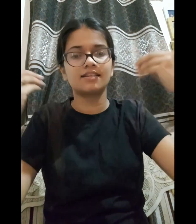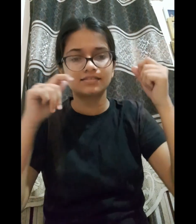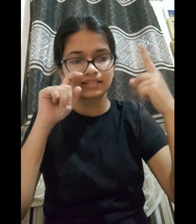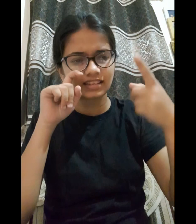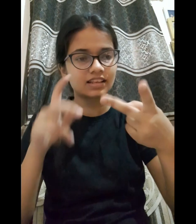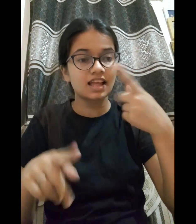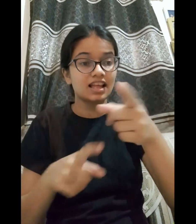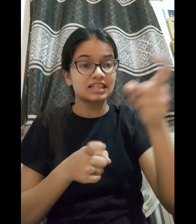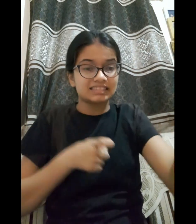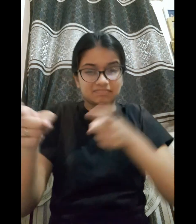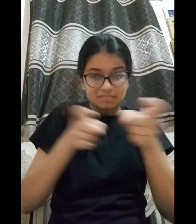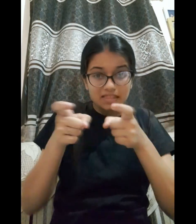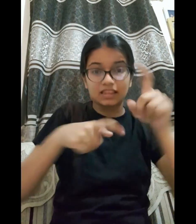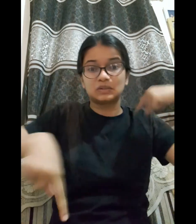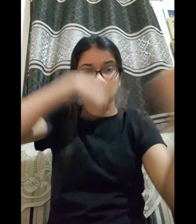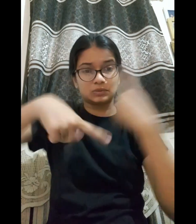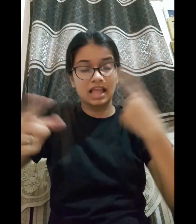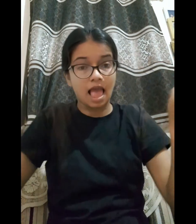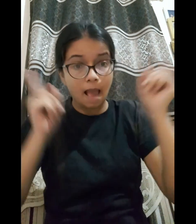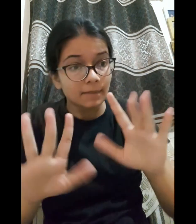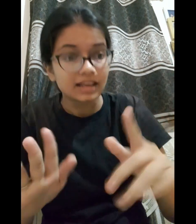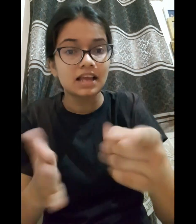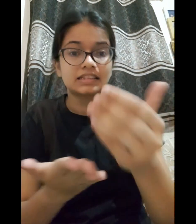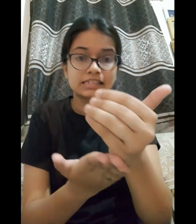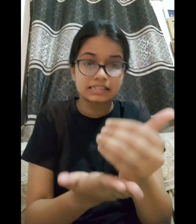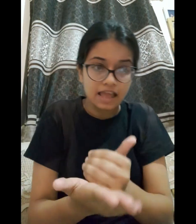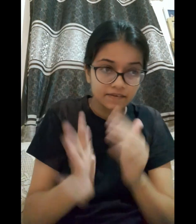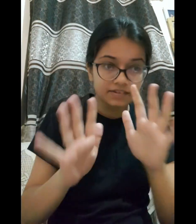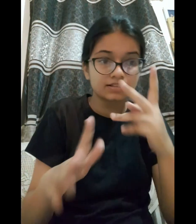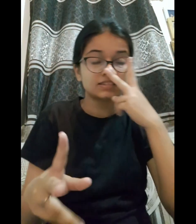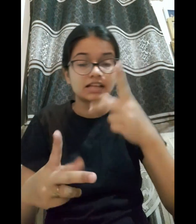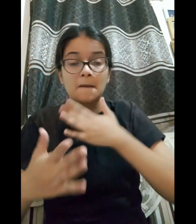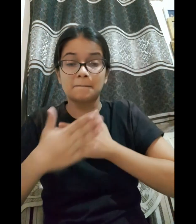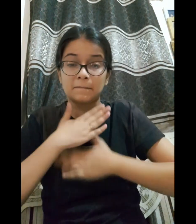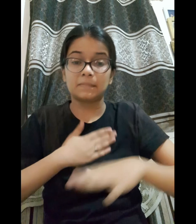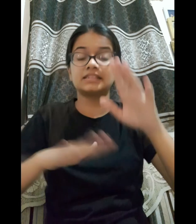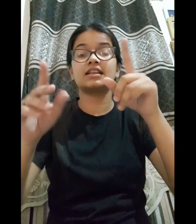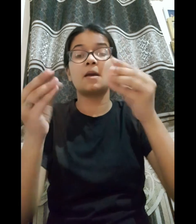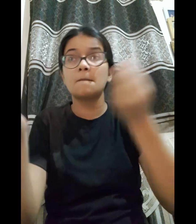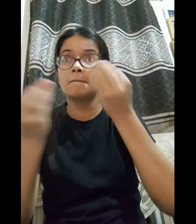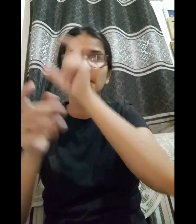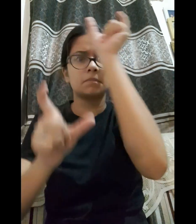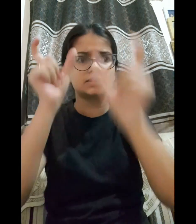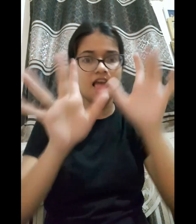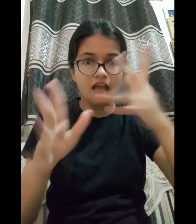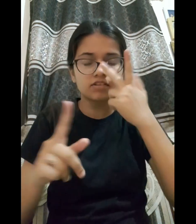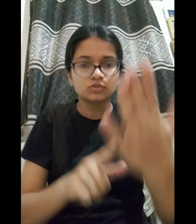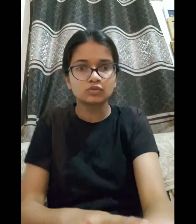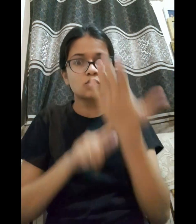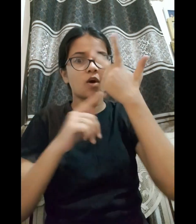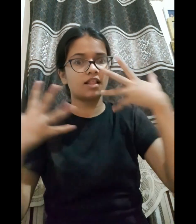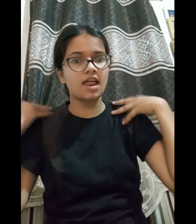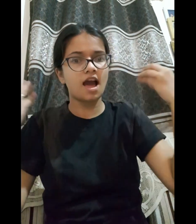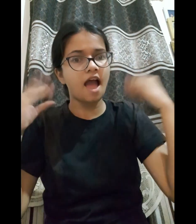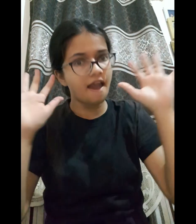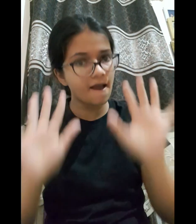storm from happening, managed the worsening of the disease, and most patients have a good outcome. Where is the mistake that is